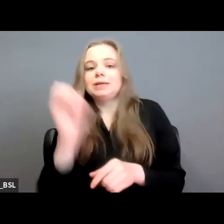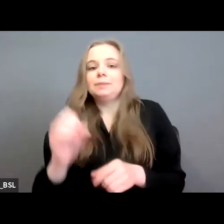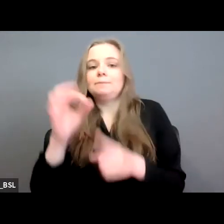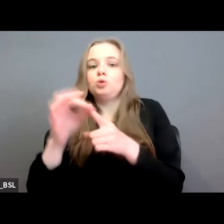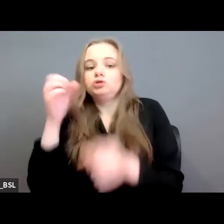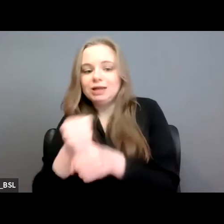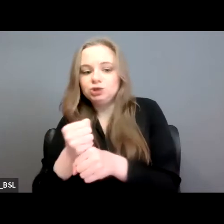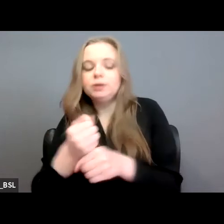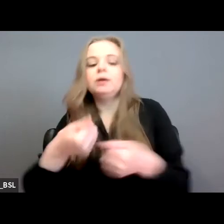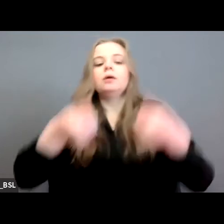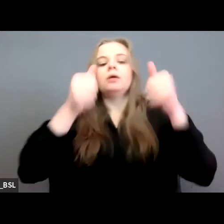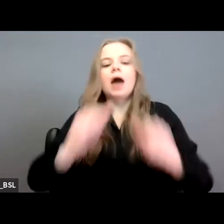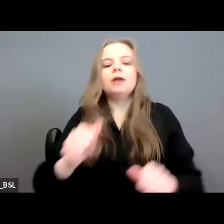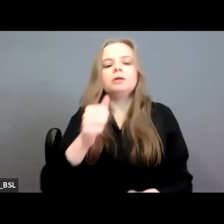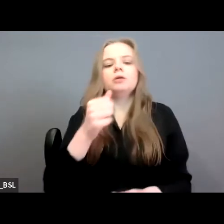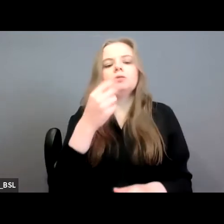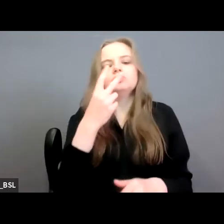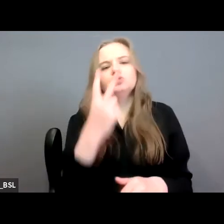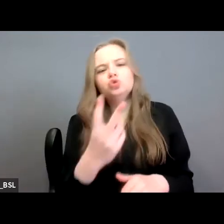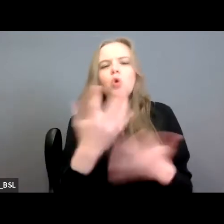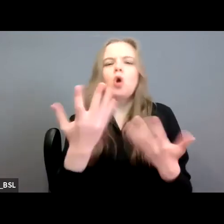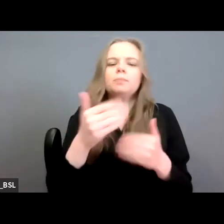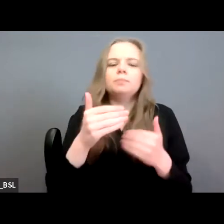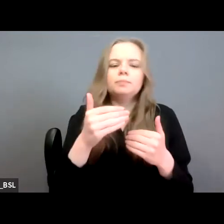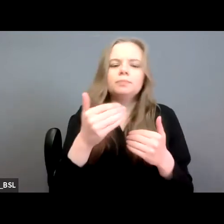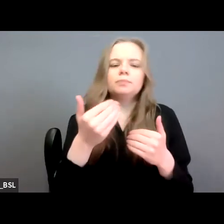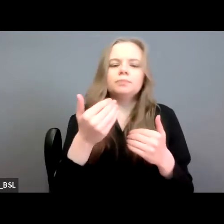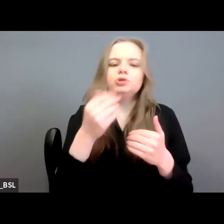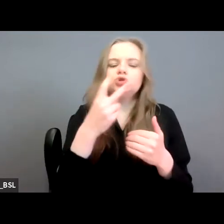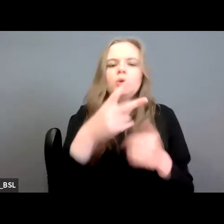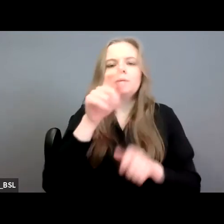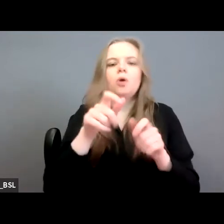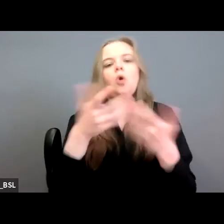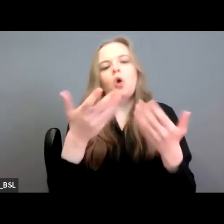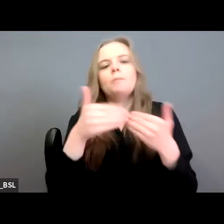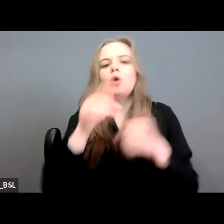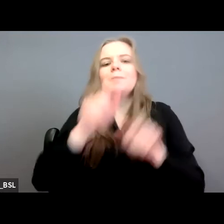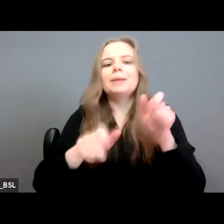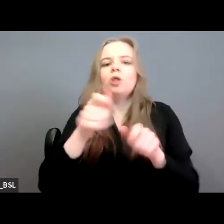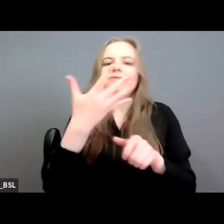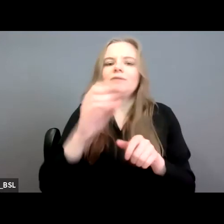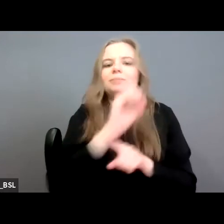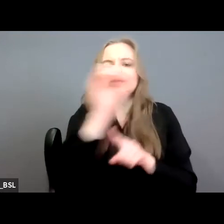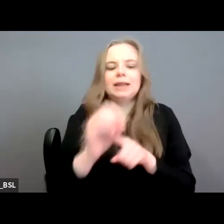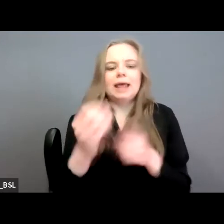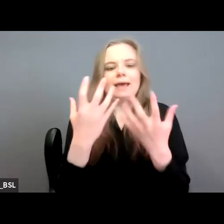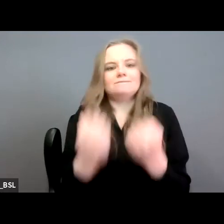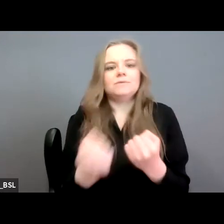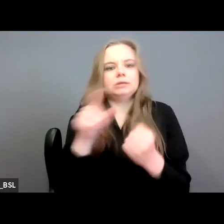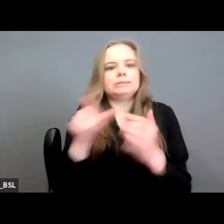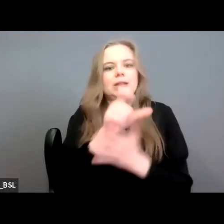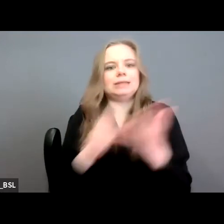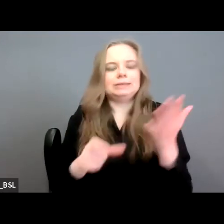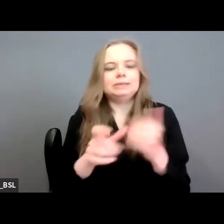was something that came through quite strongly through all of the work. And when we asked about which factors affected